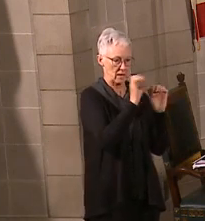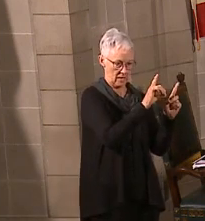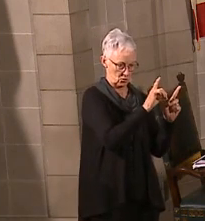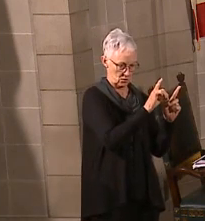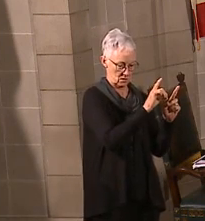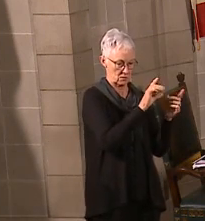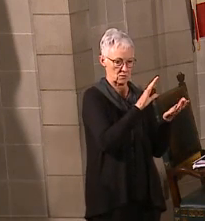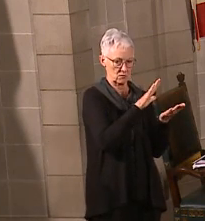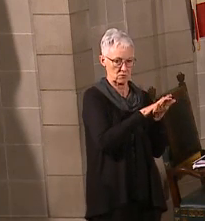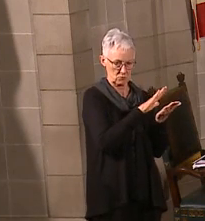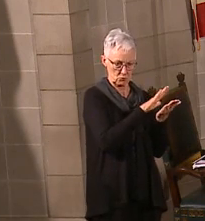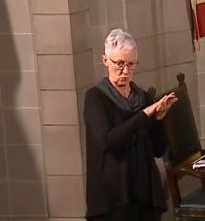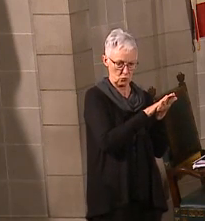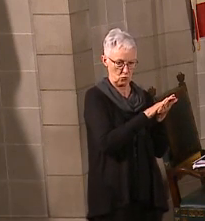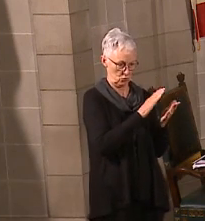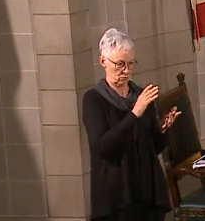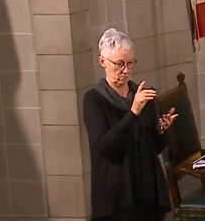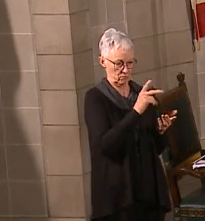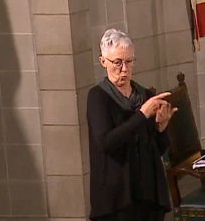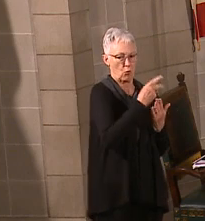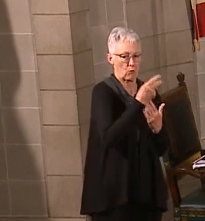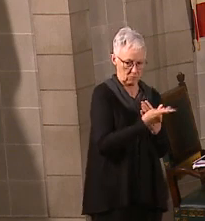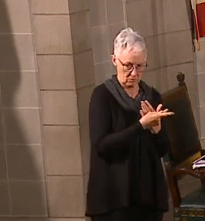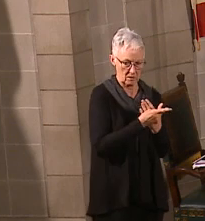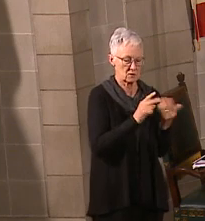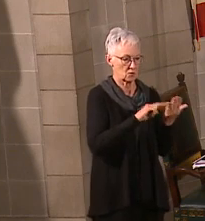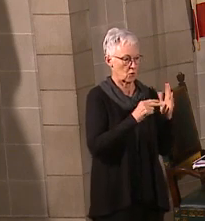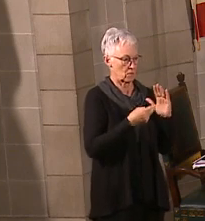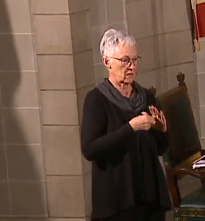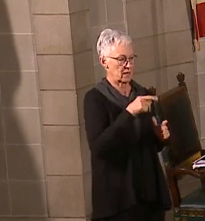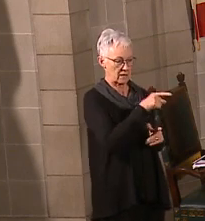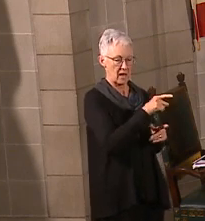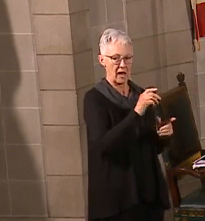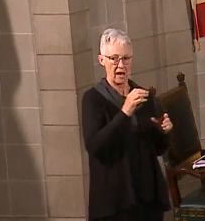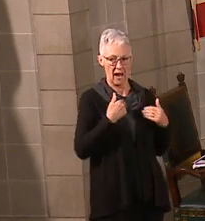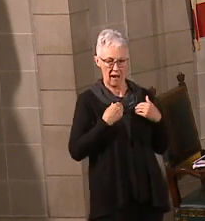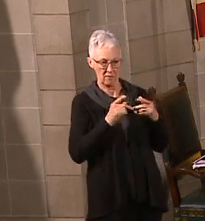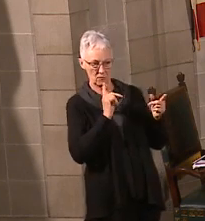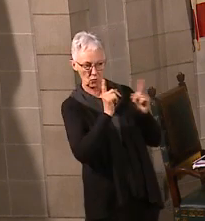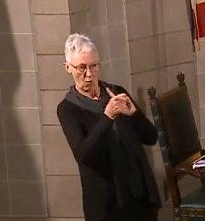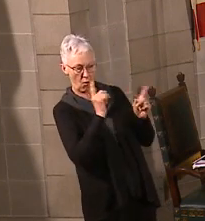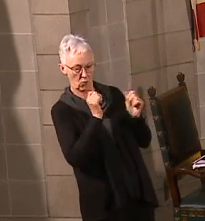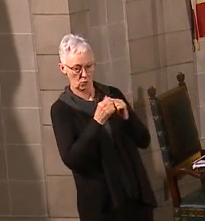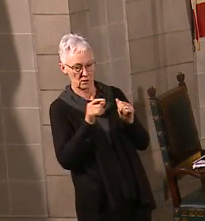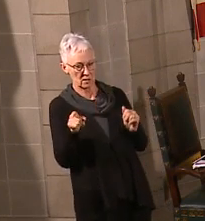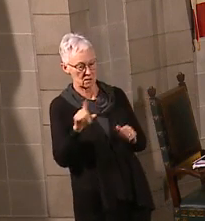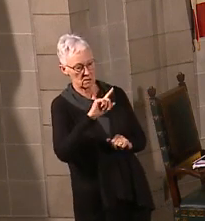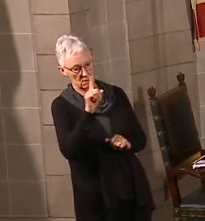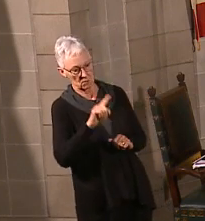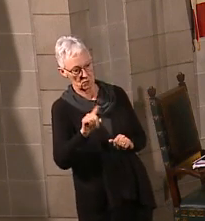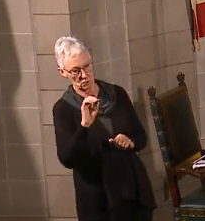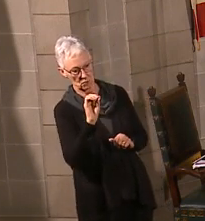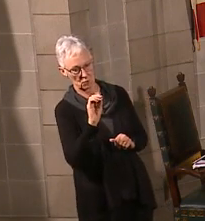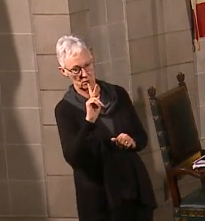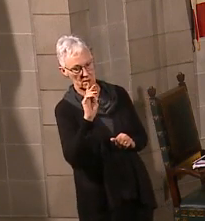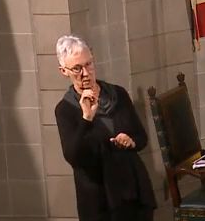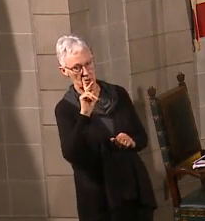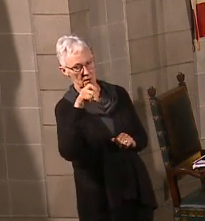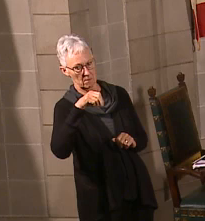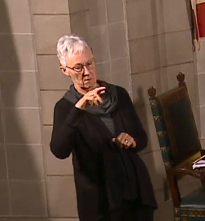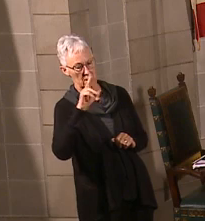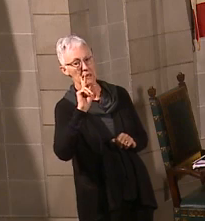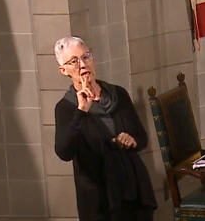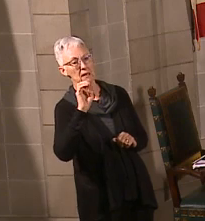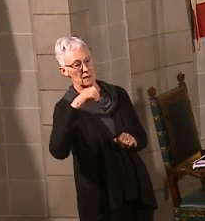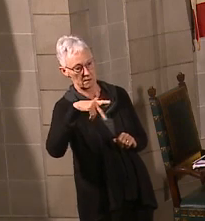a virtual tour of the Lincoln Children's Zoo interacting with the zookeeper. And the teachers can bring up to 100 students to interact